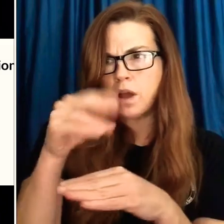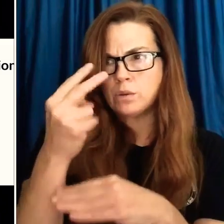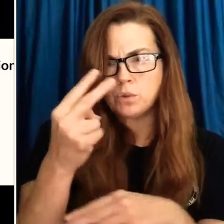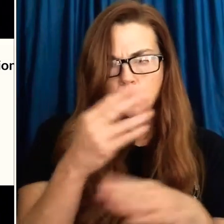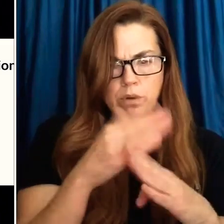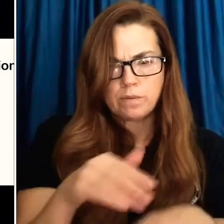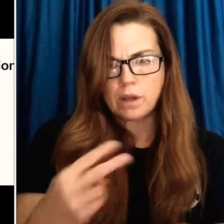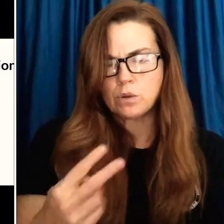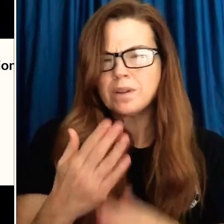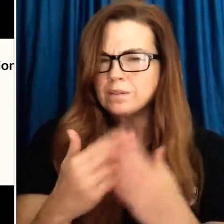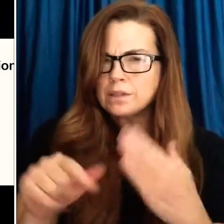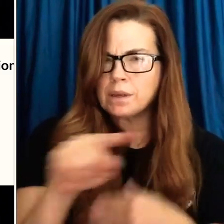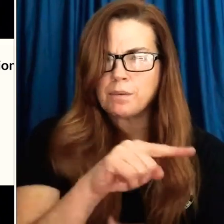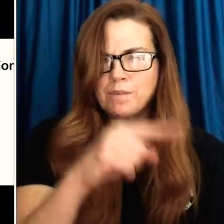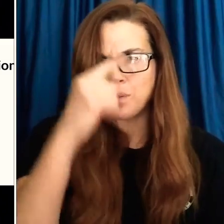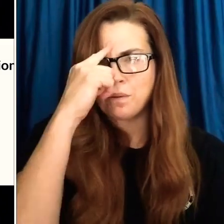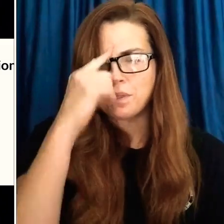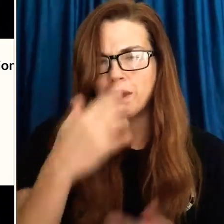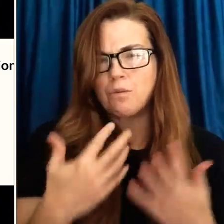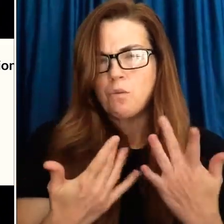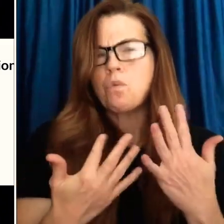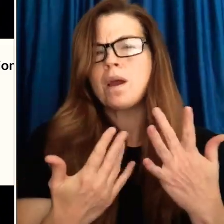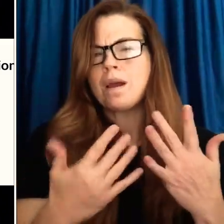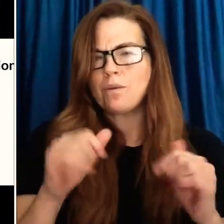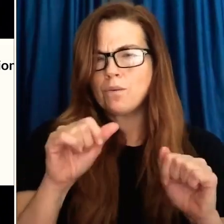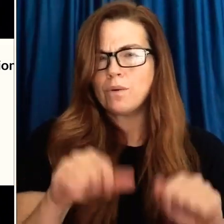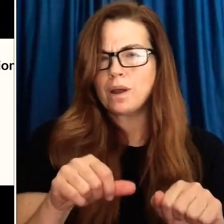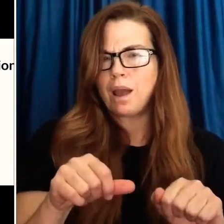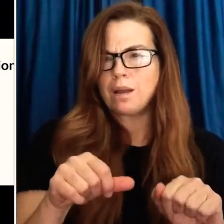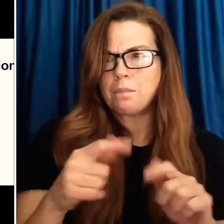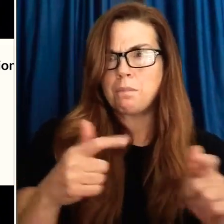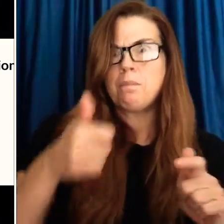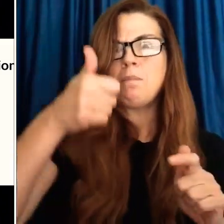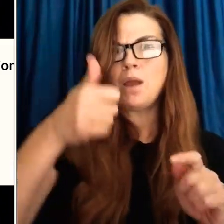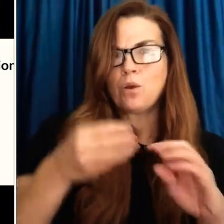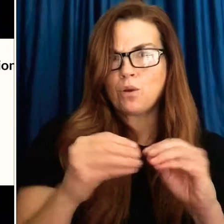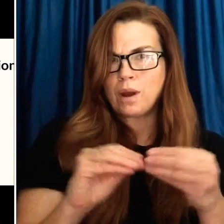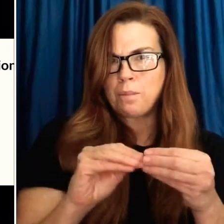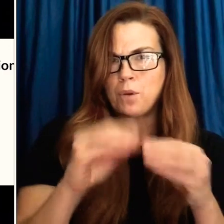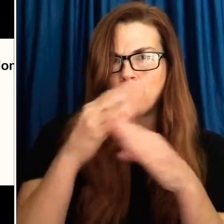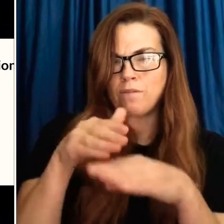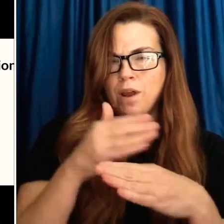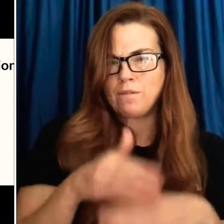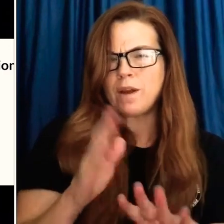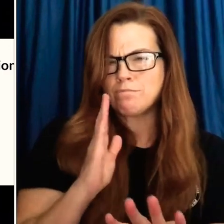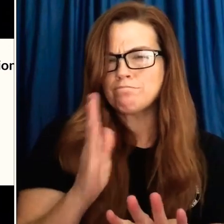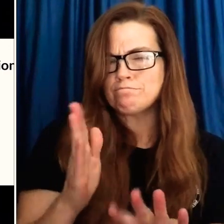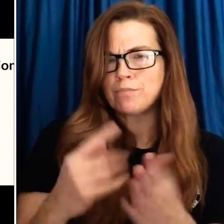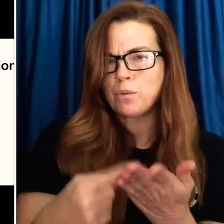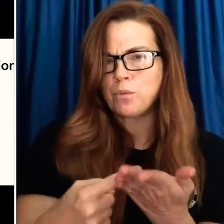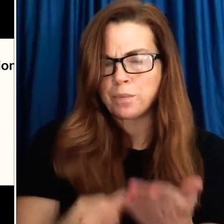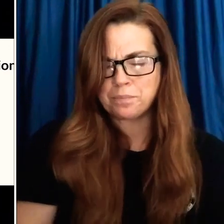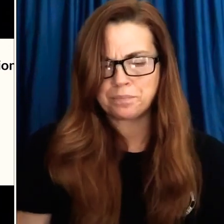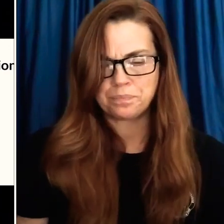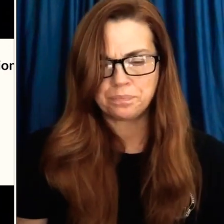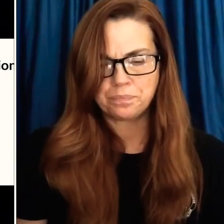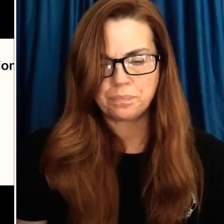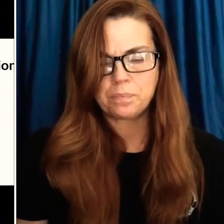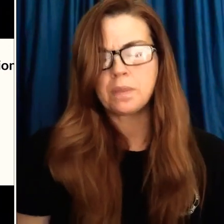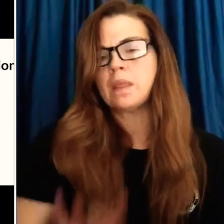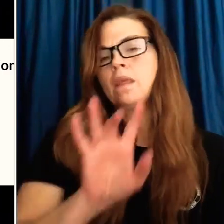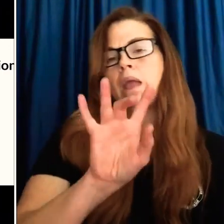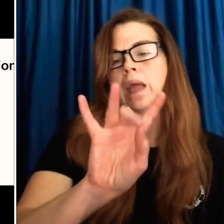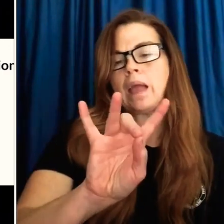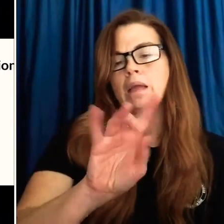some of y'all are looking at this and saying, wait, we can divide by a higher number. But we'll get to that in a second. Okay, so what is 8 divided by